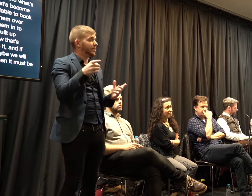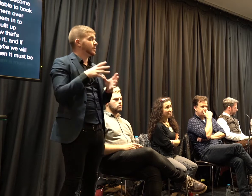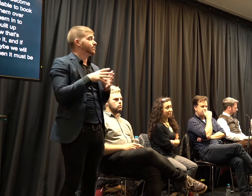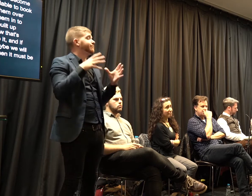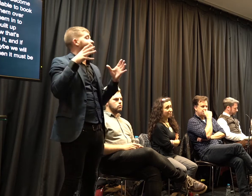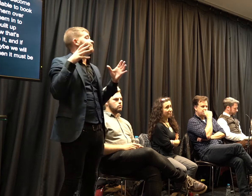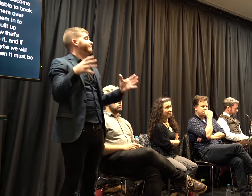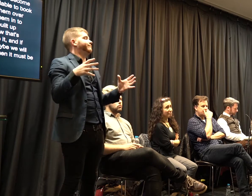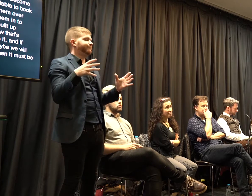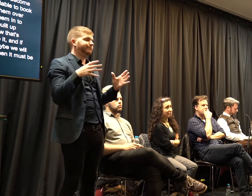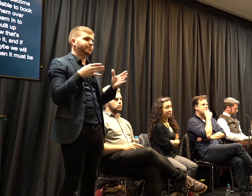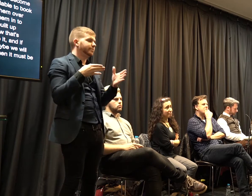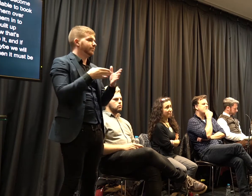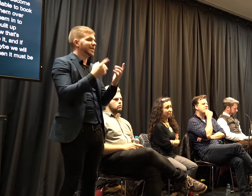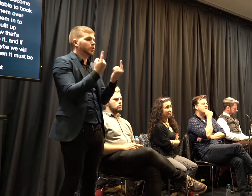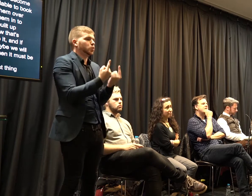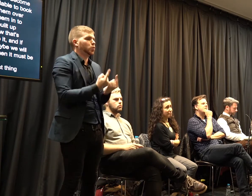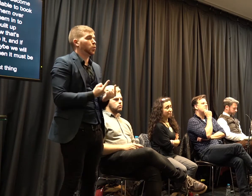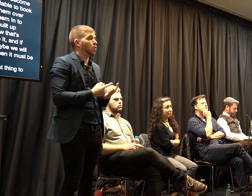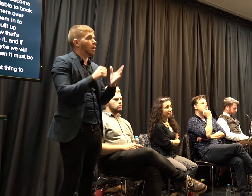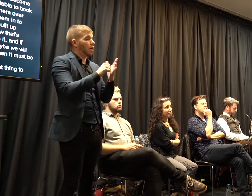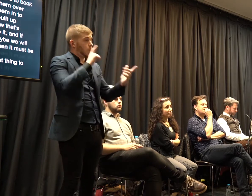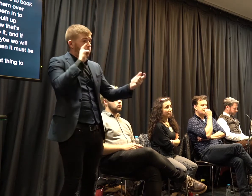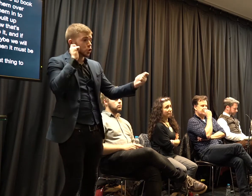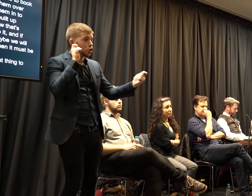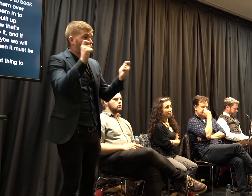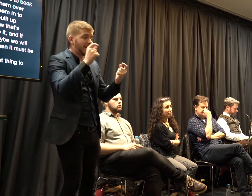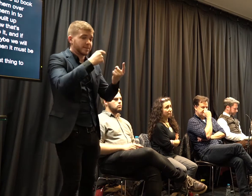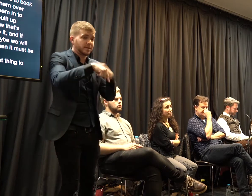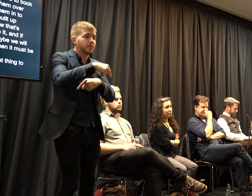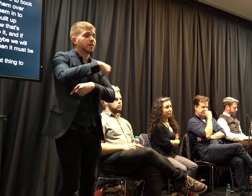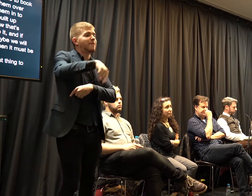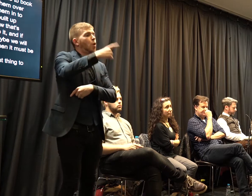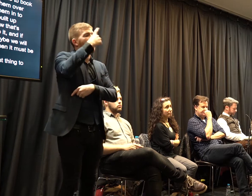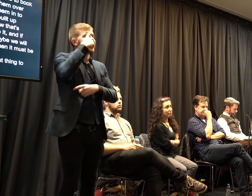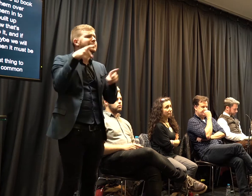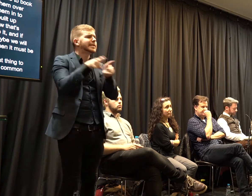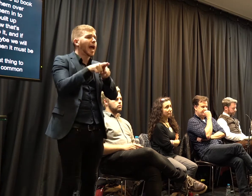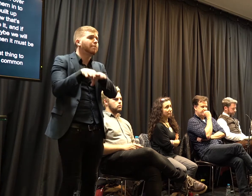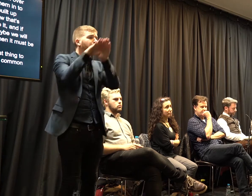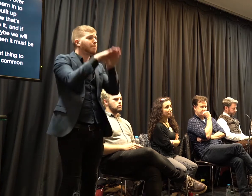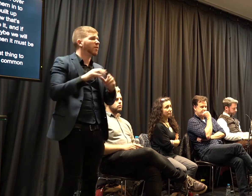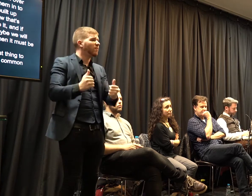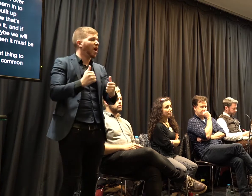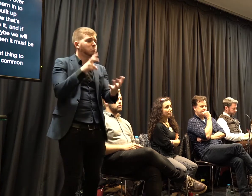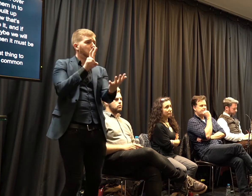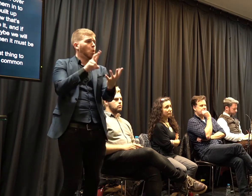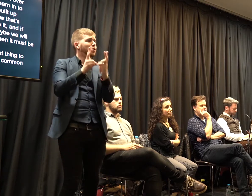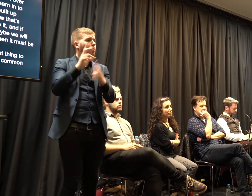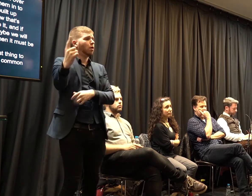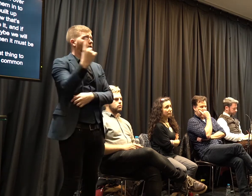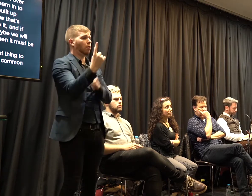because the hardest thing to change is the thing that everybody thinks is common sense. So what we need to change is